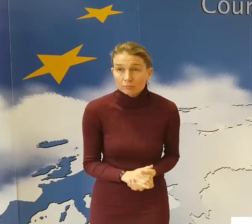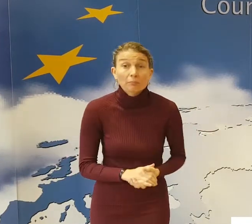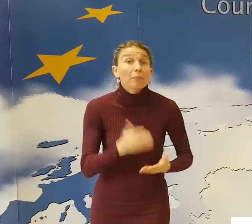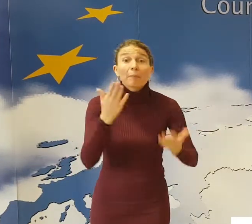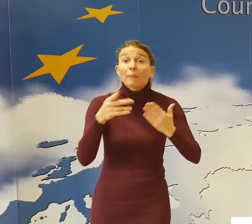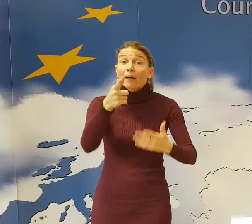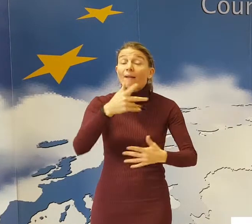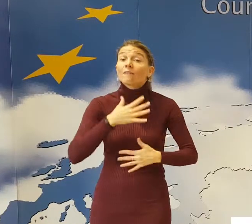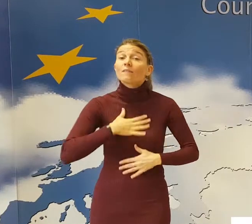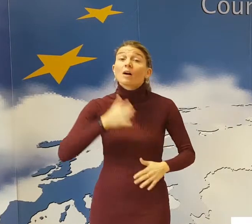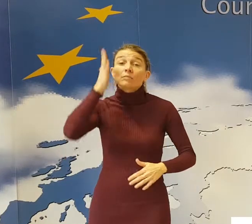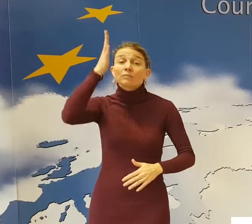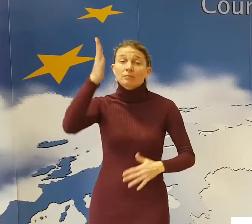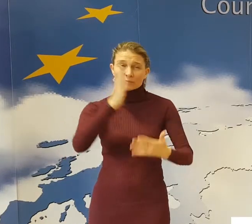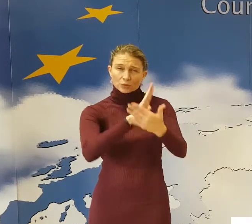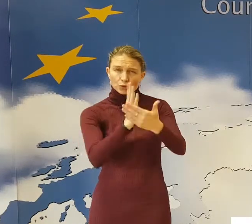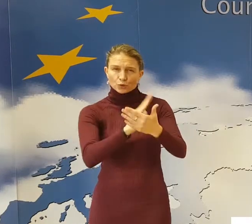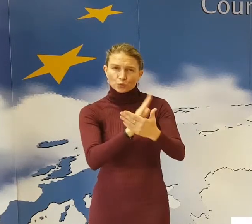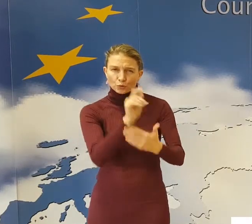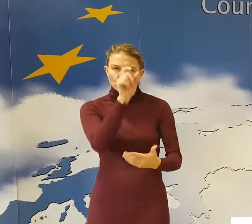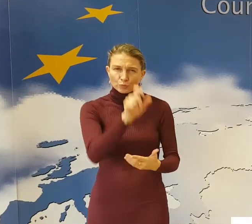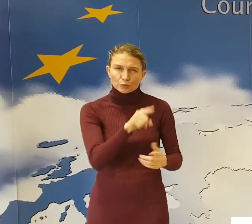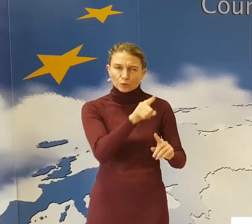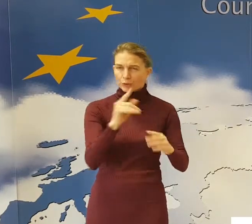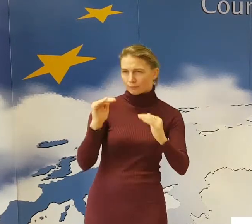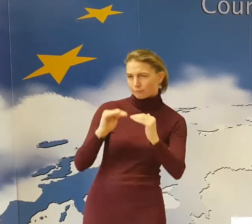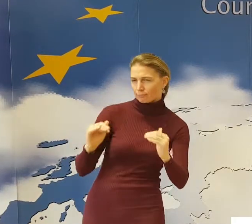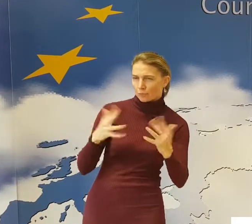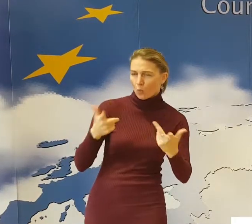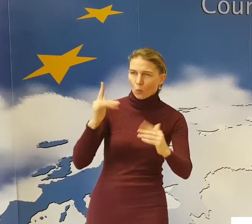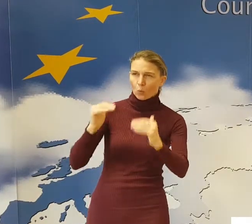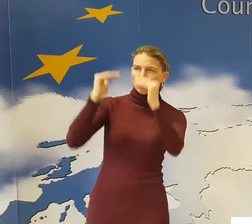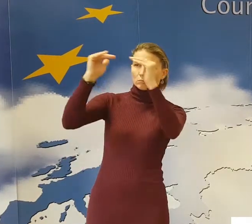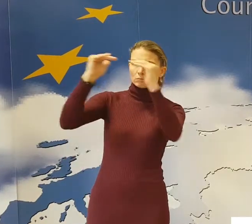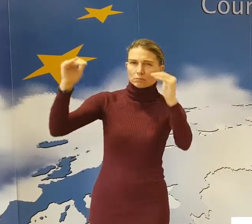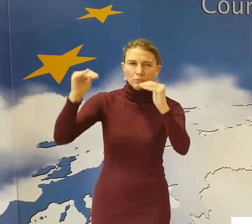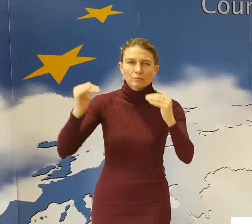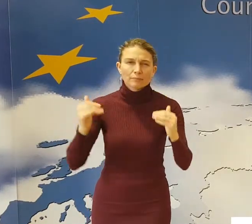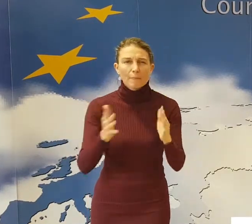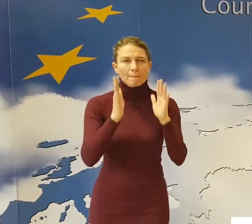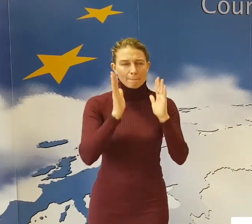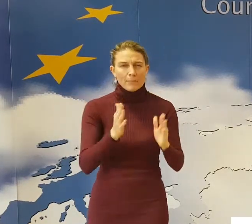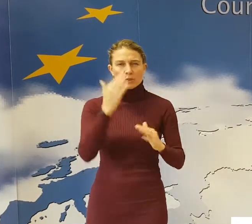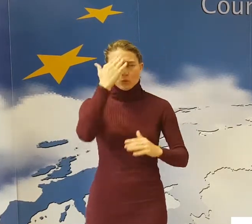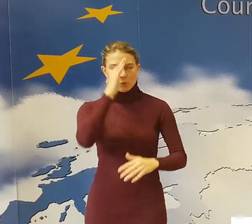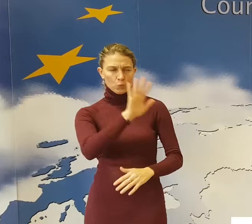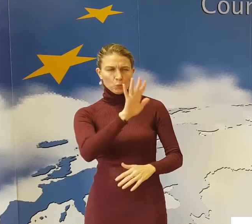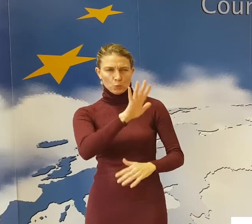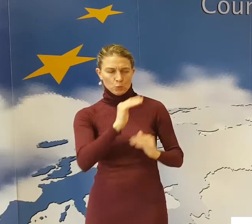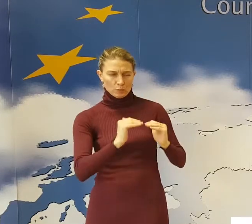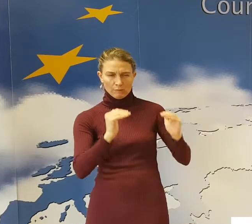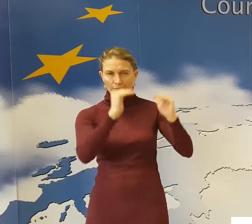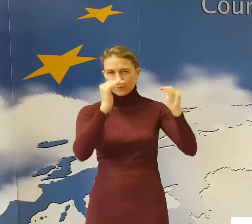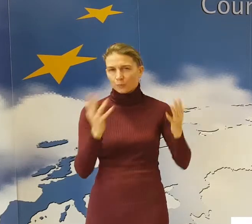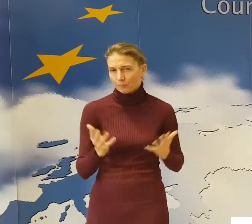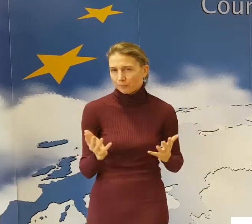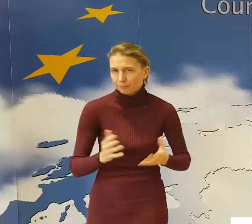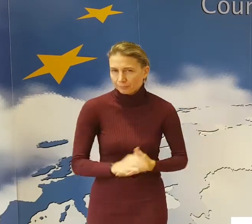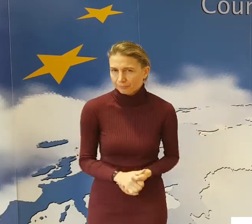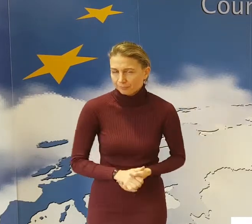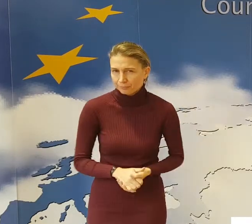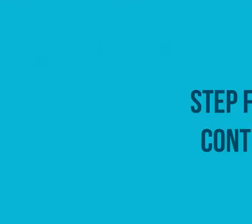specific skills at a certain level in order to get a post or to be admitted to a program.